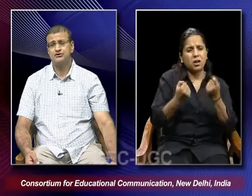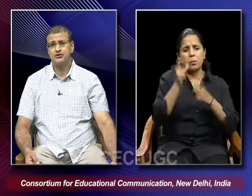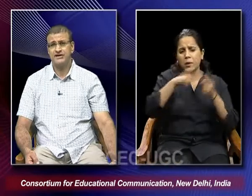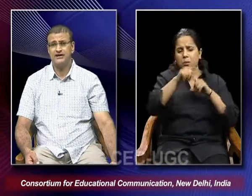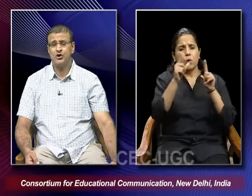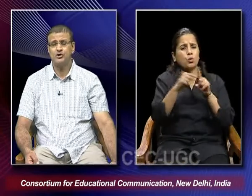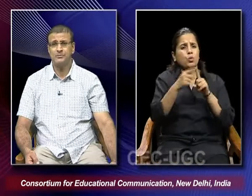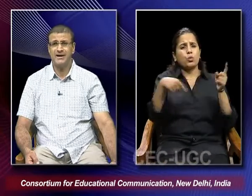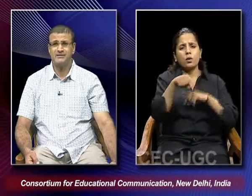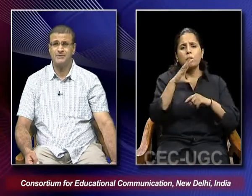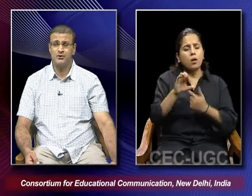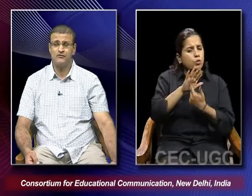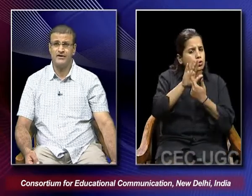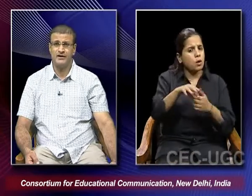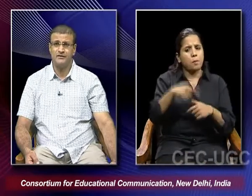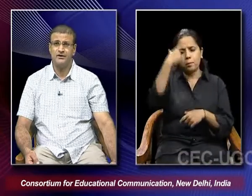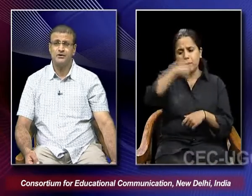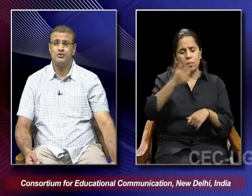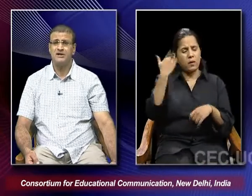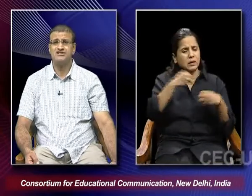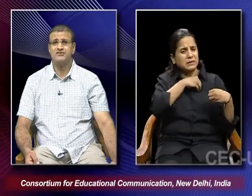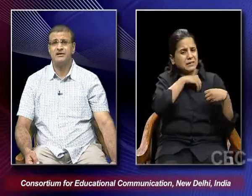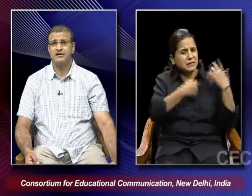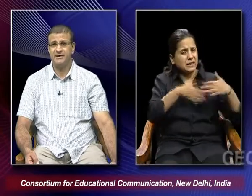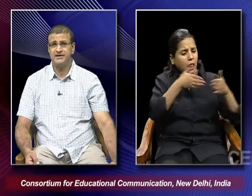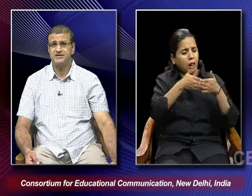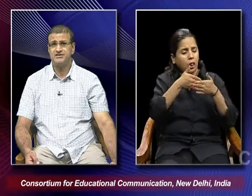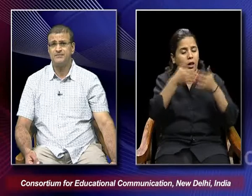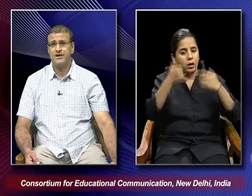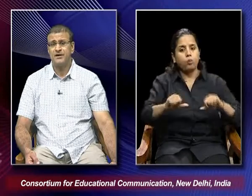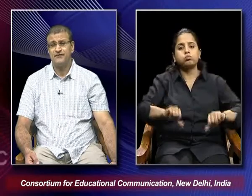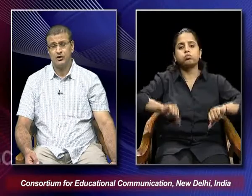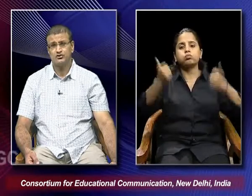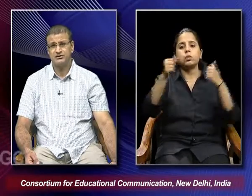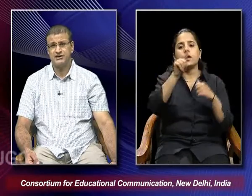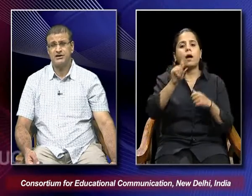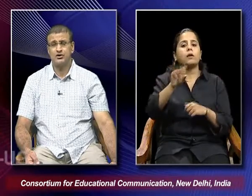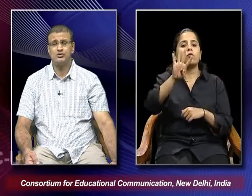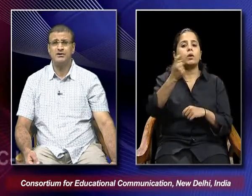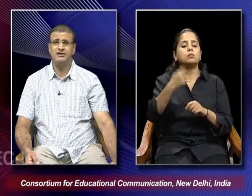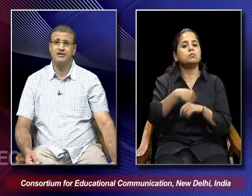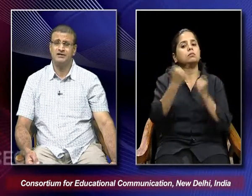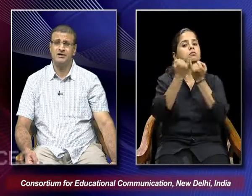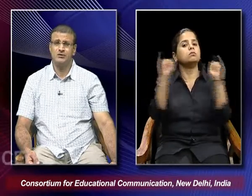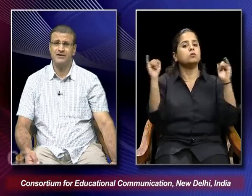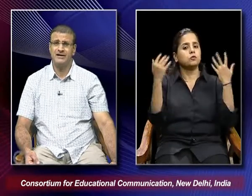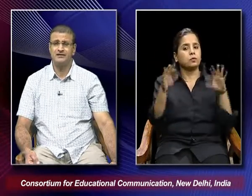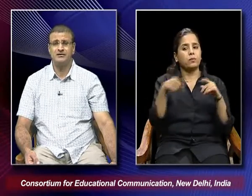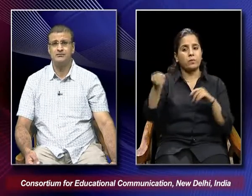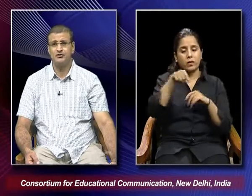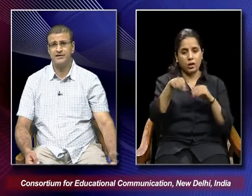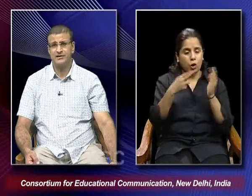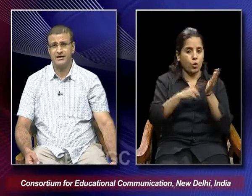which was endured by the people of India to achieve independence. We also see not only the